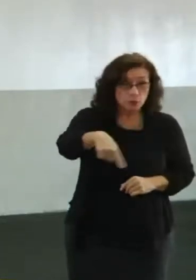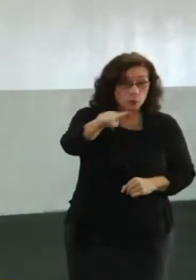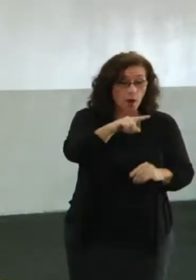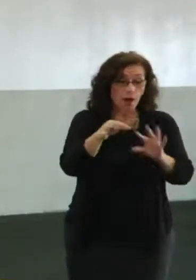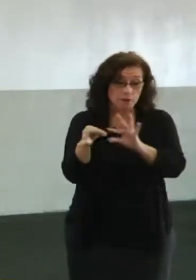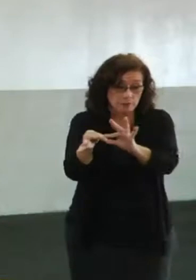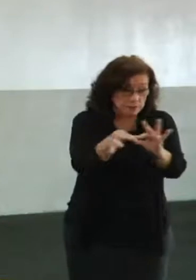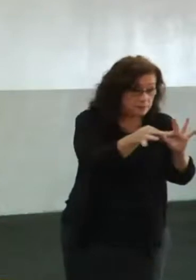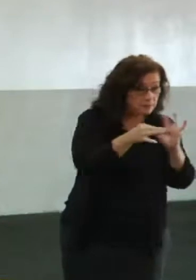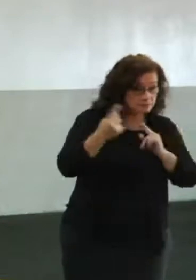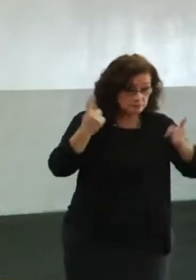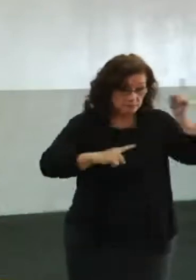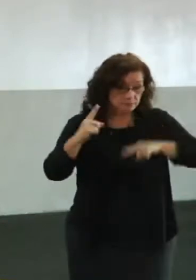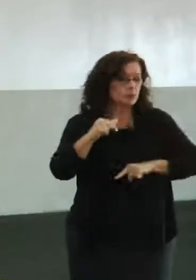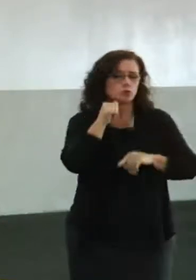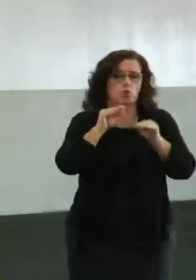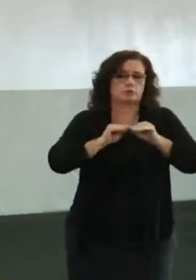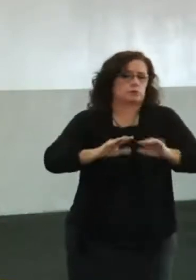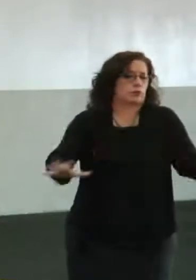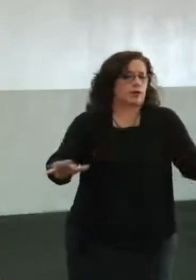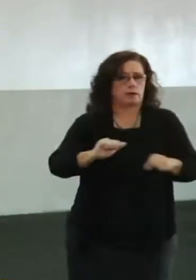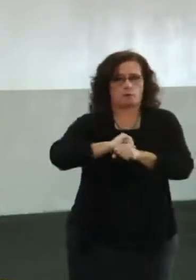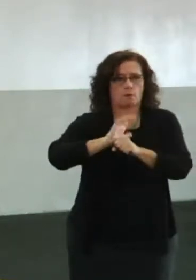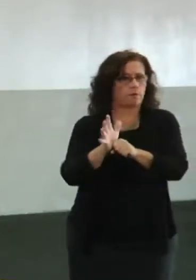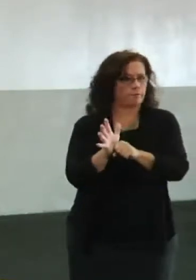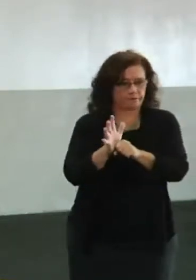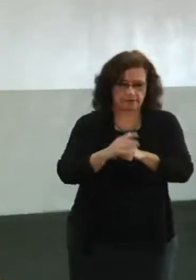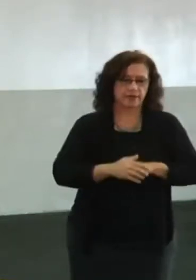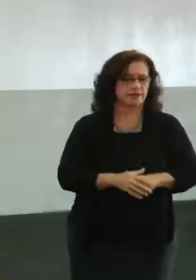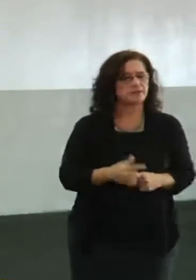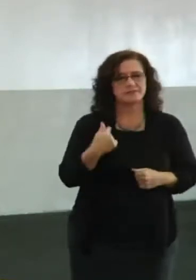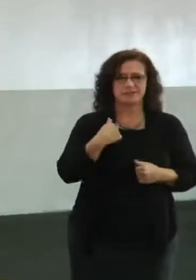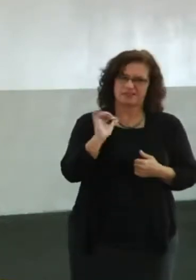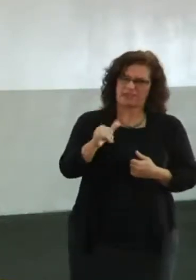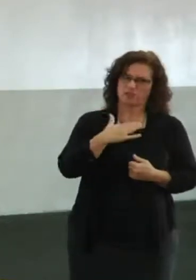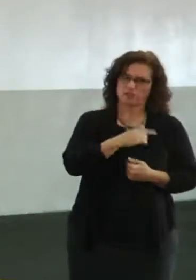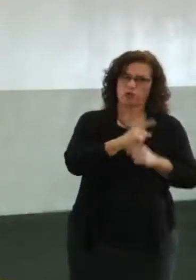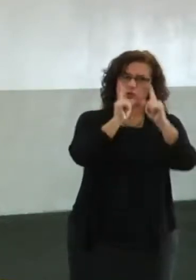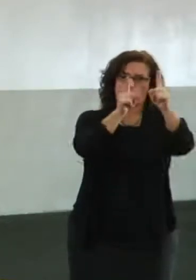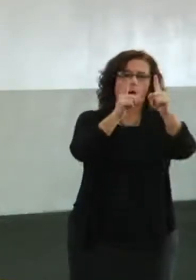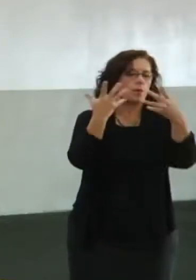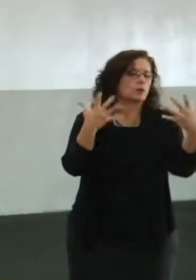this COVID, because I know, like all of us, we do not want it spread.